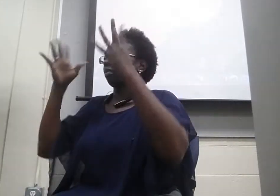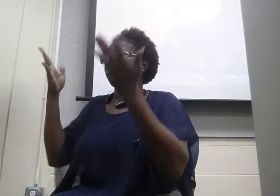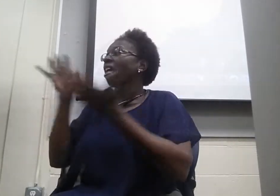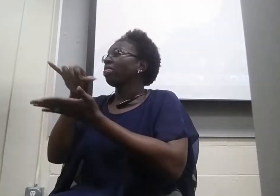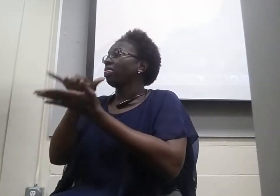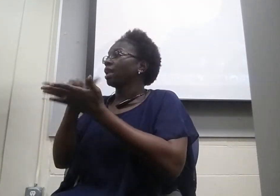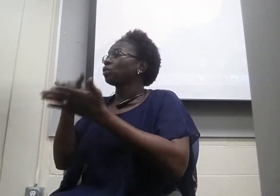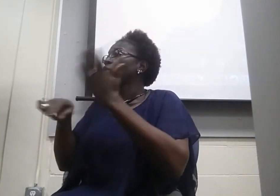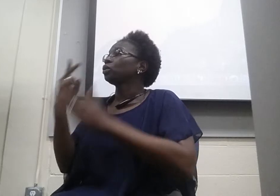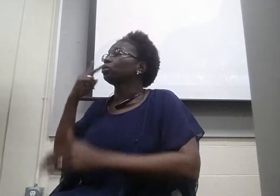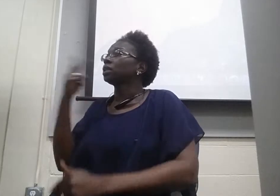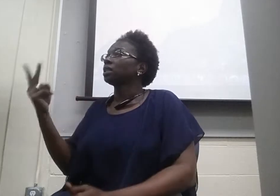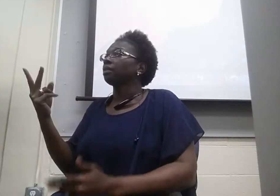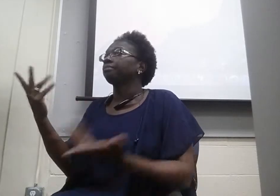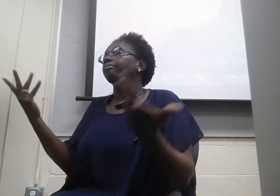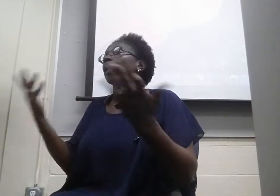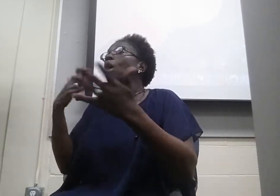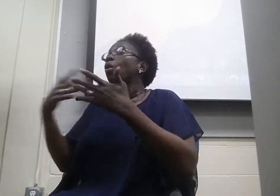whatever reason, I work mostly in ink,